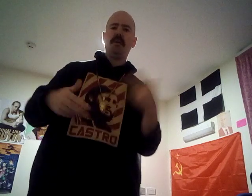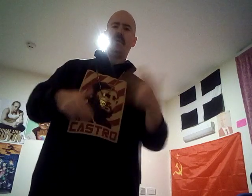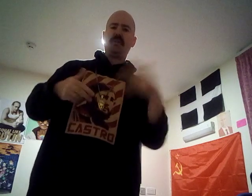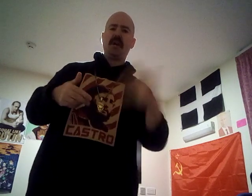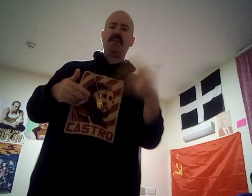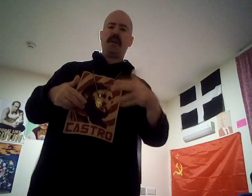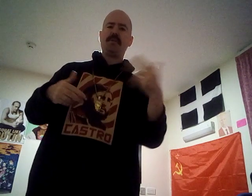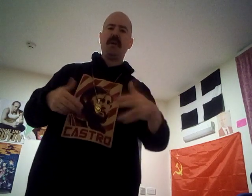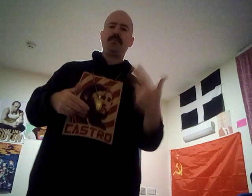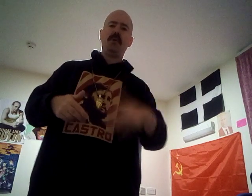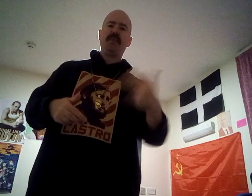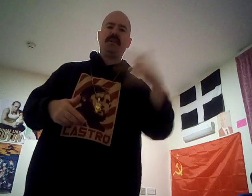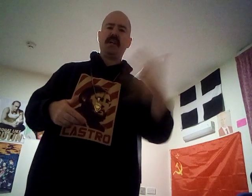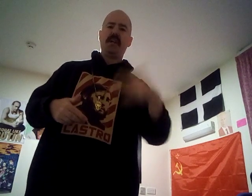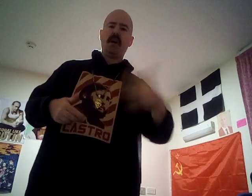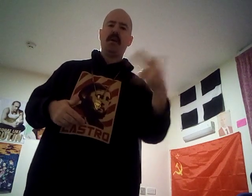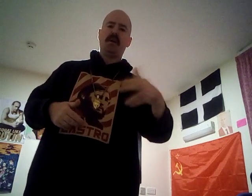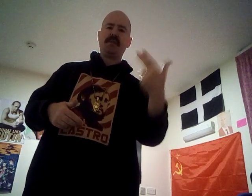City Hunter is Jackie Chan's best movie.